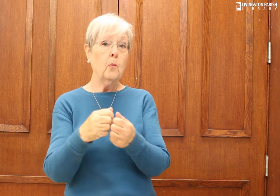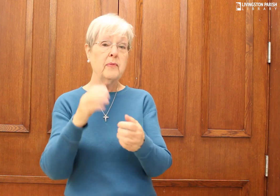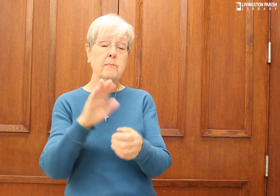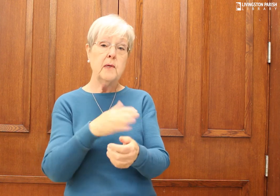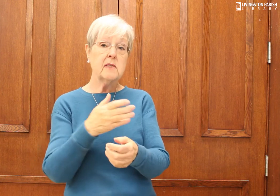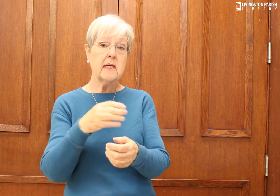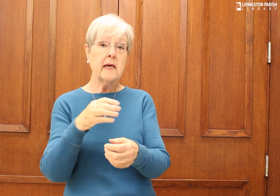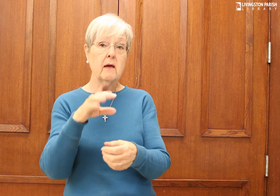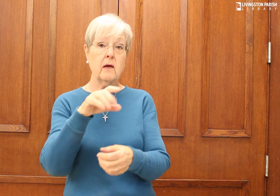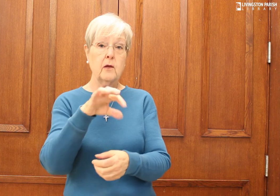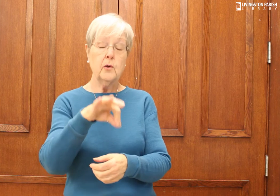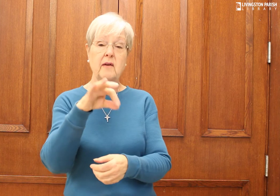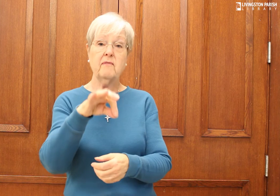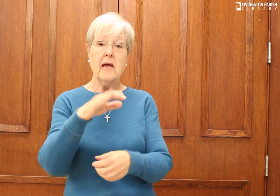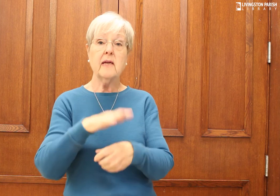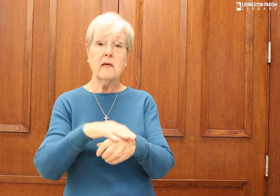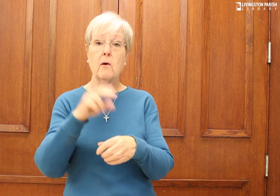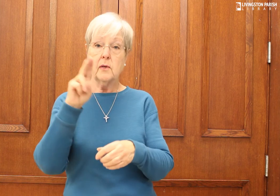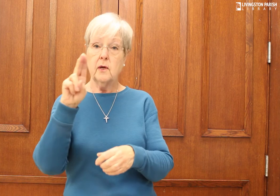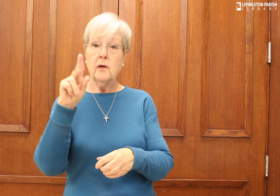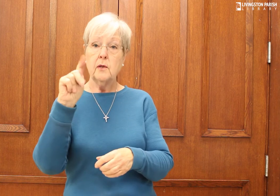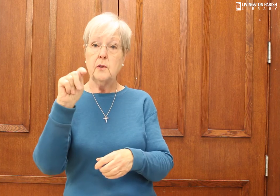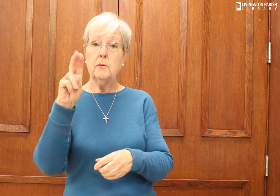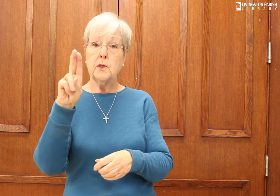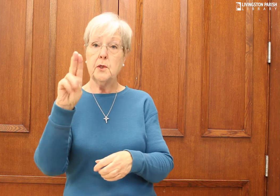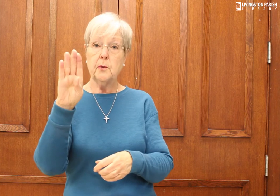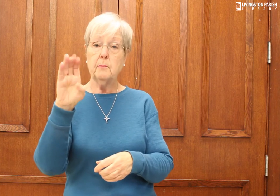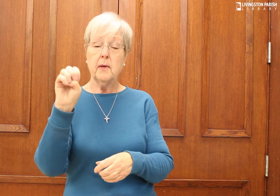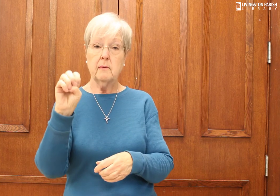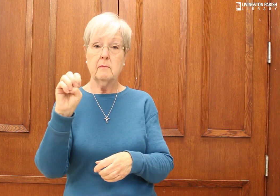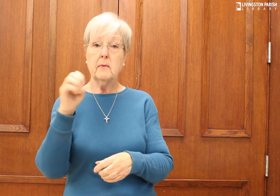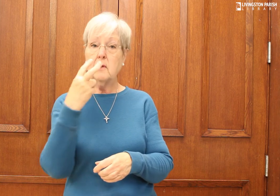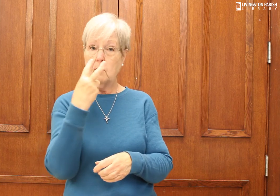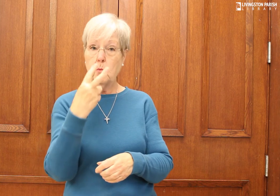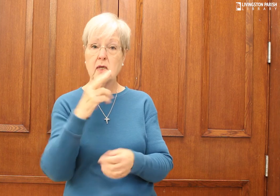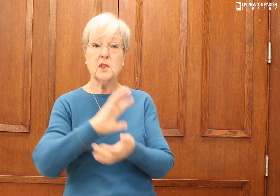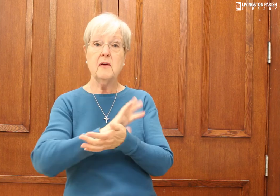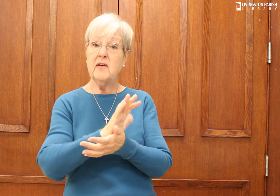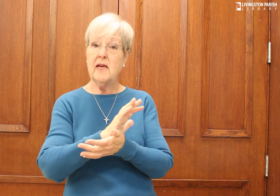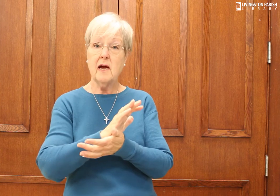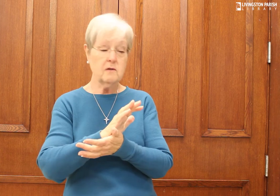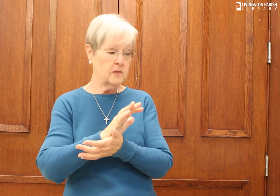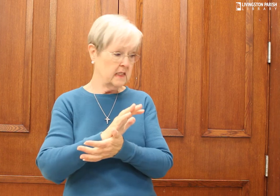With music, you can find it on YouTube. You can watch videos.